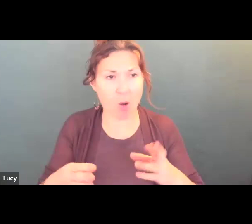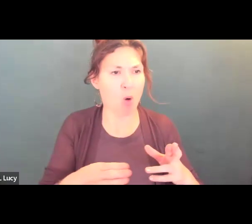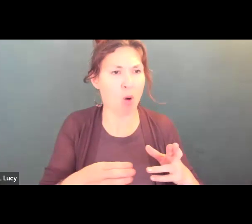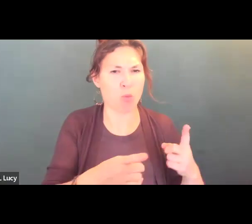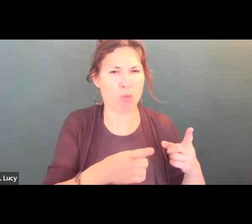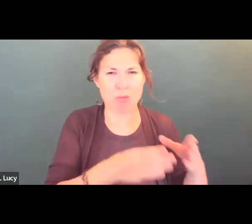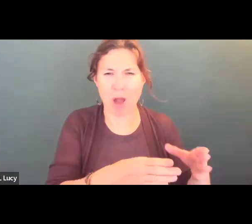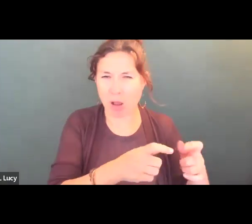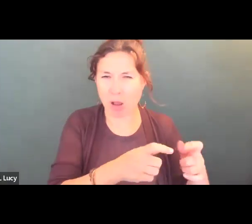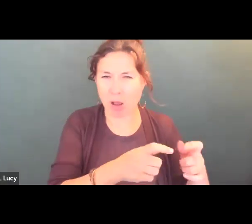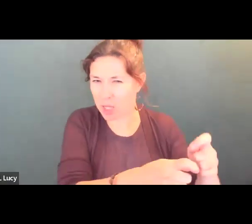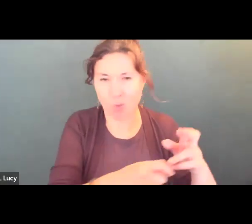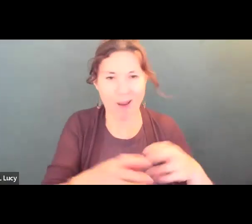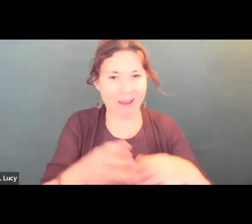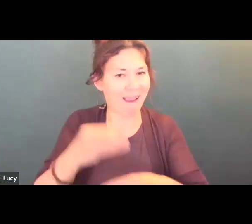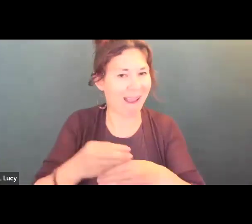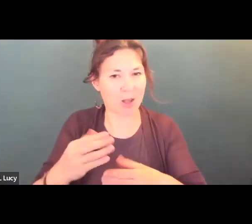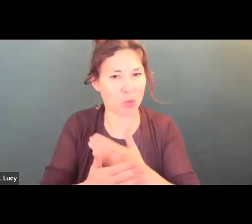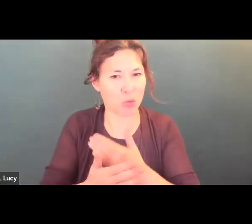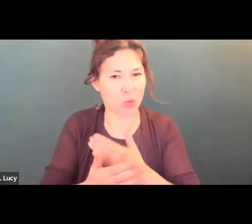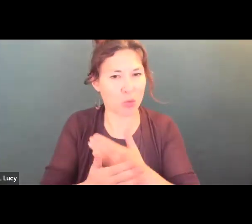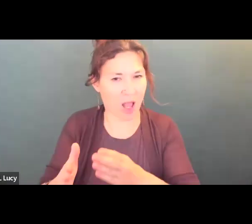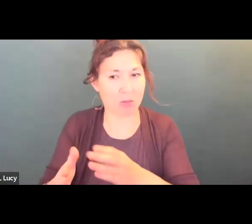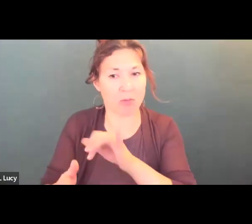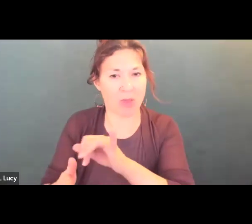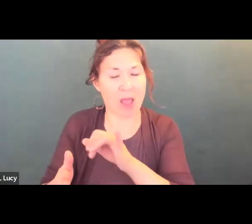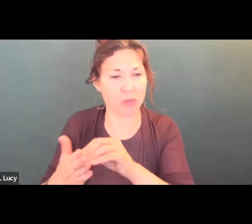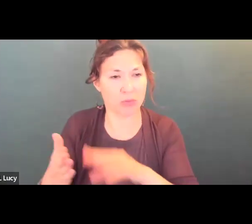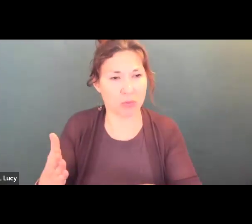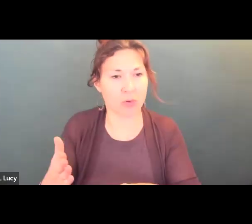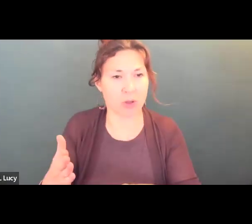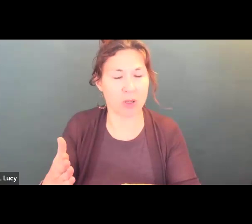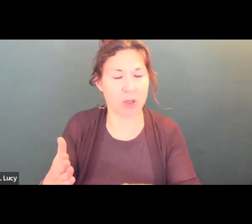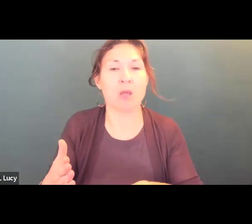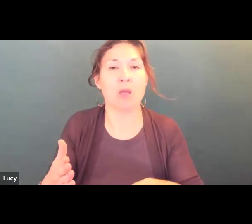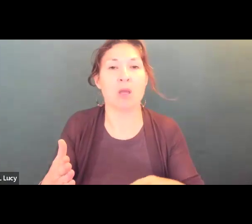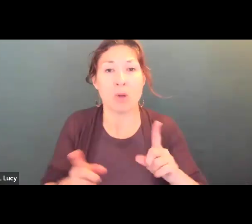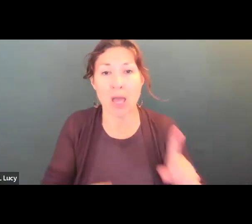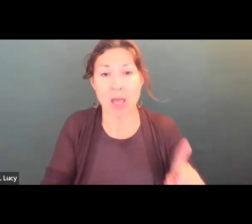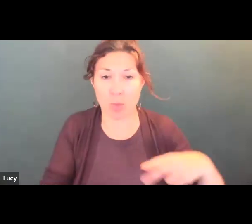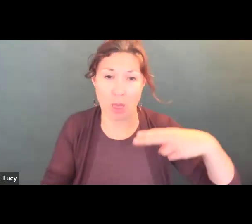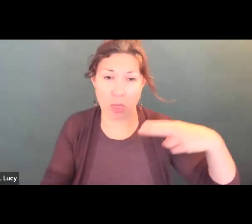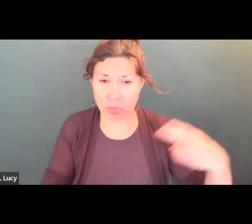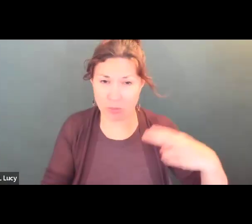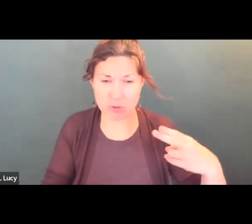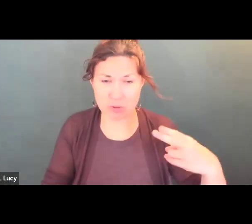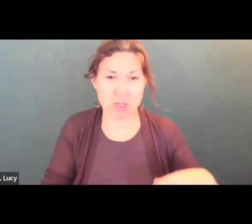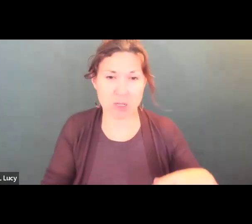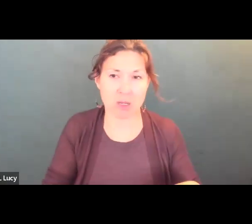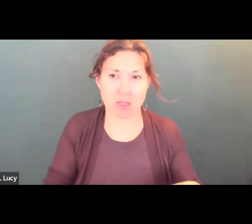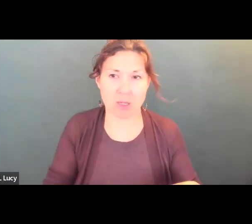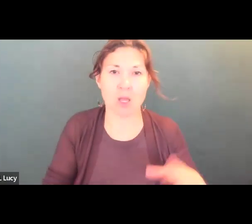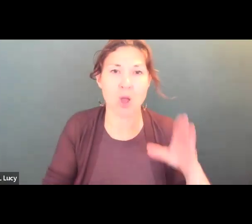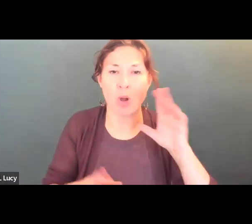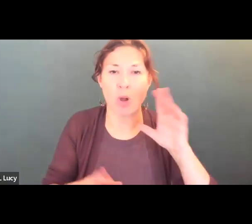new route, for that student. And then on Thursday, we will what we call publish